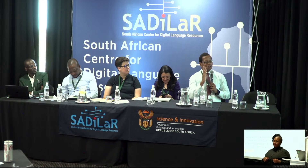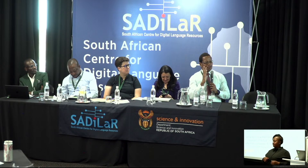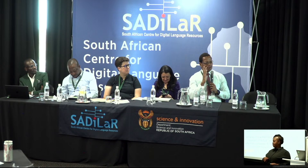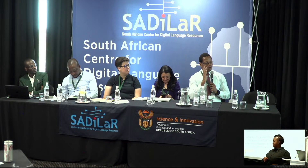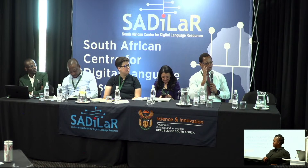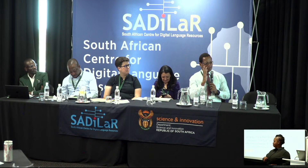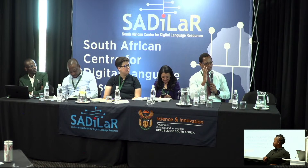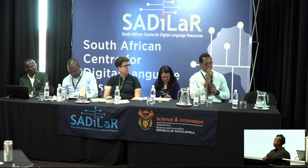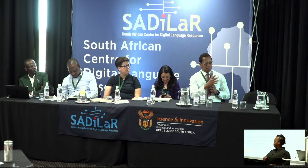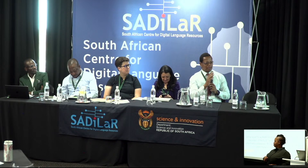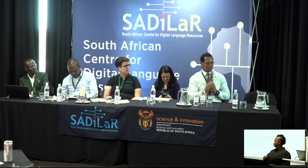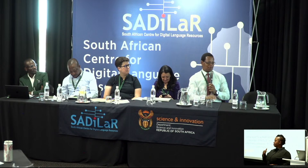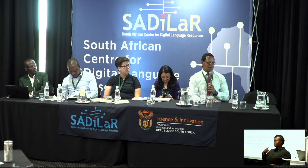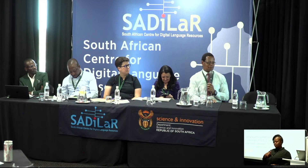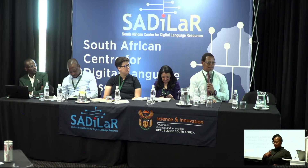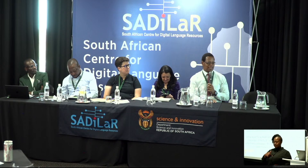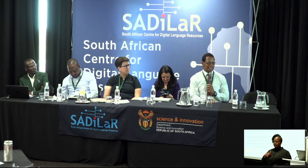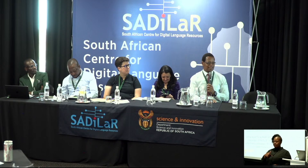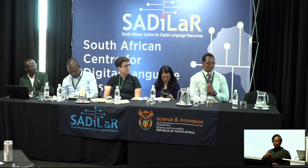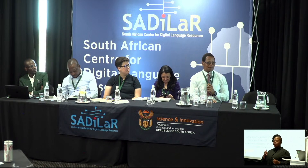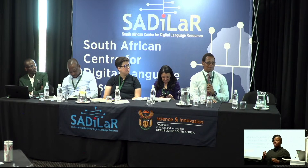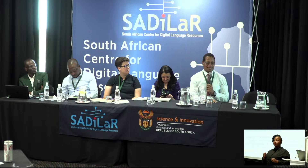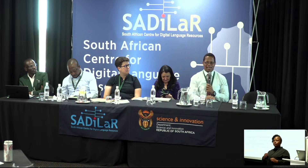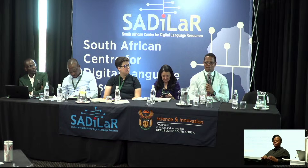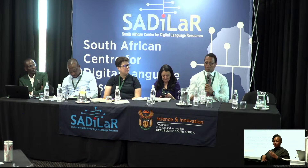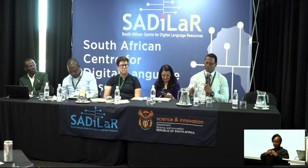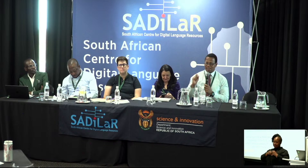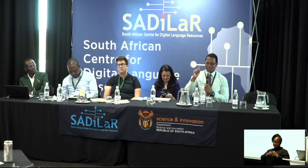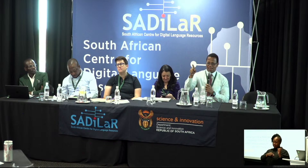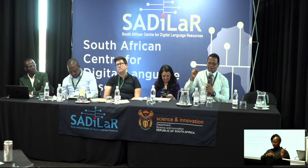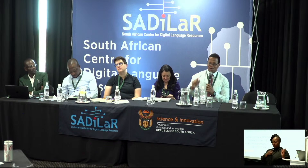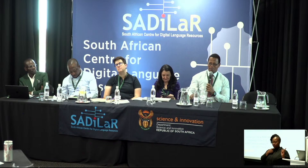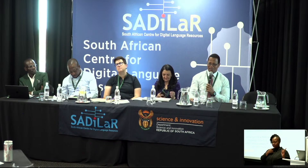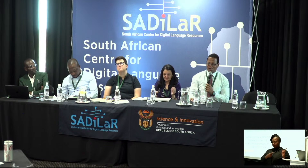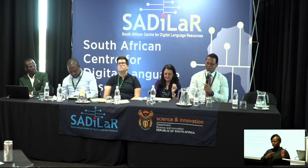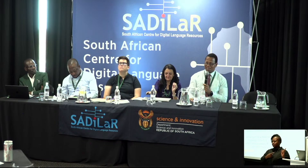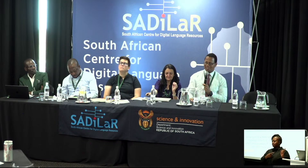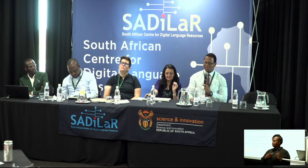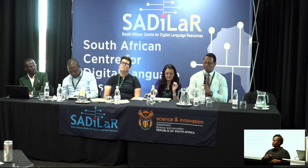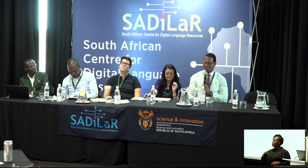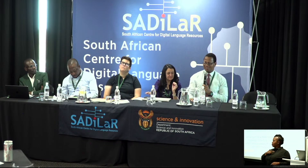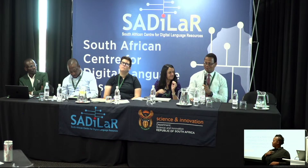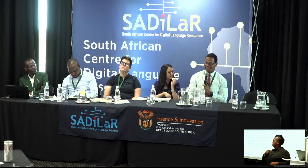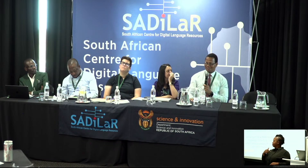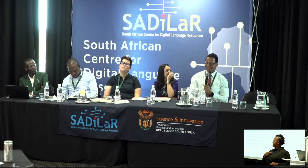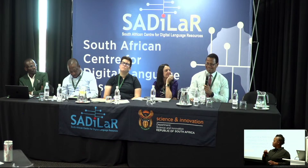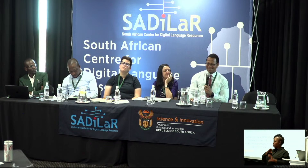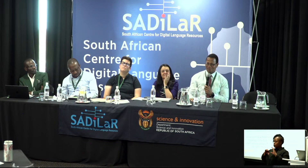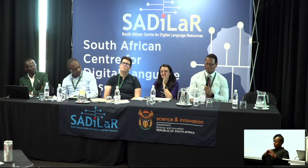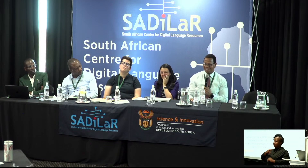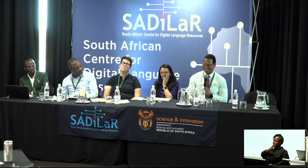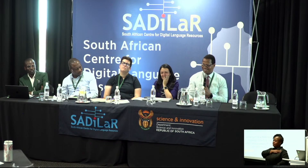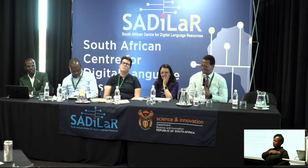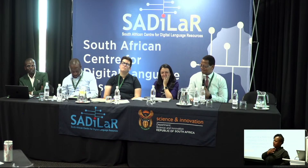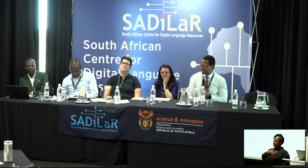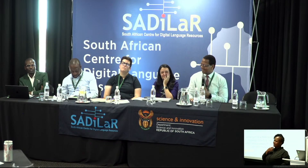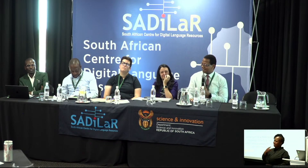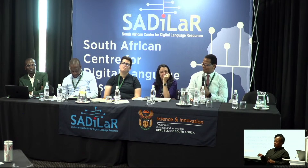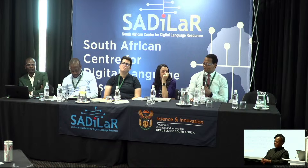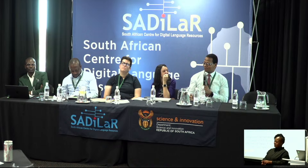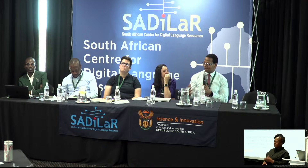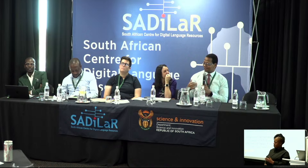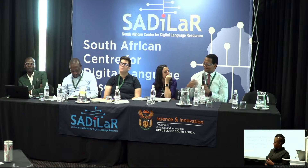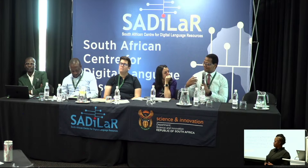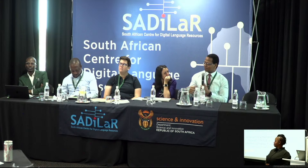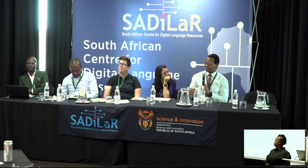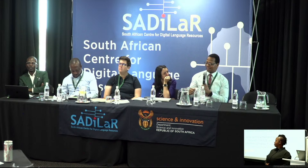I want to piggyback on what you've just said, because I think my communications manager wanted to say the same thing.